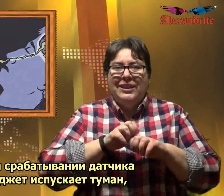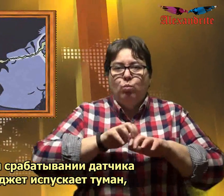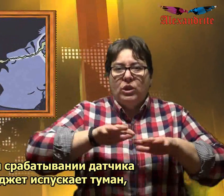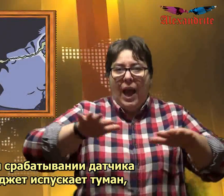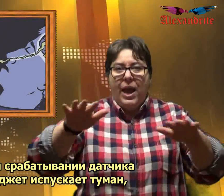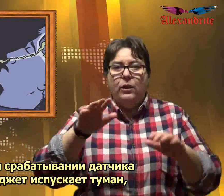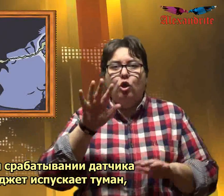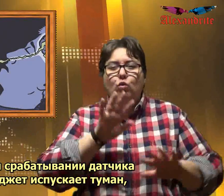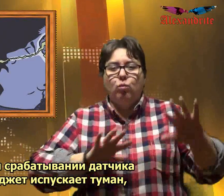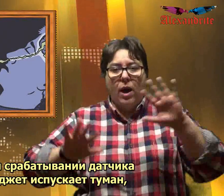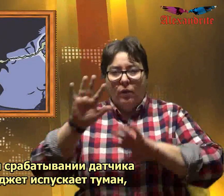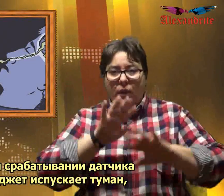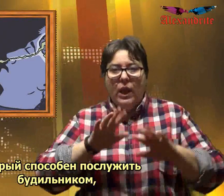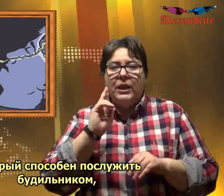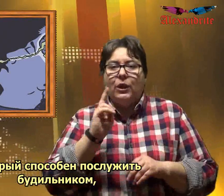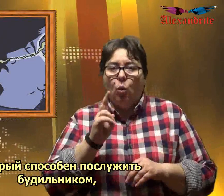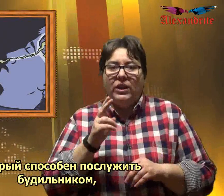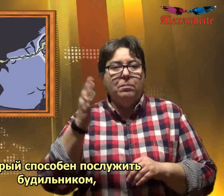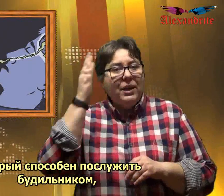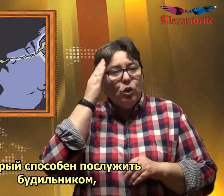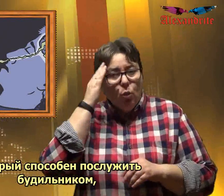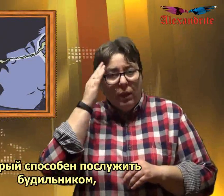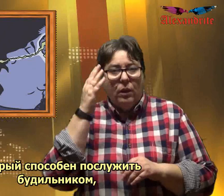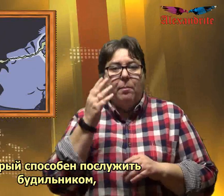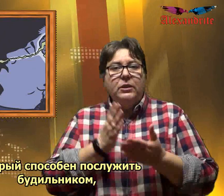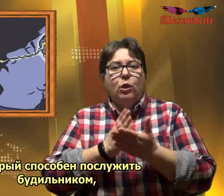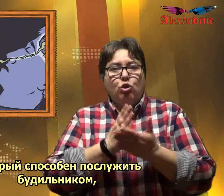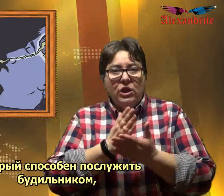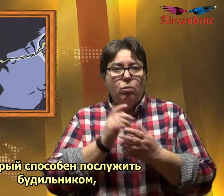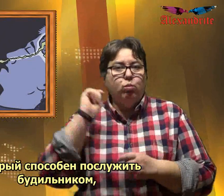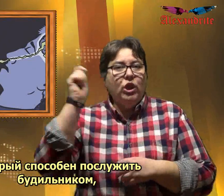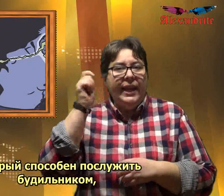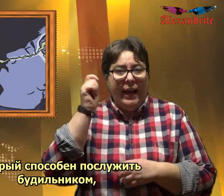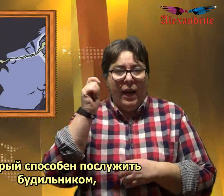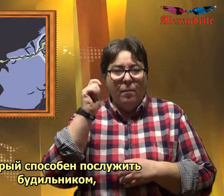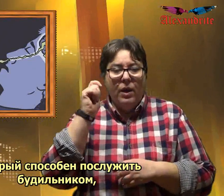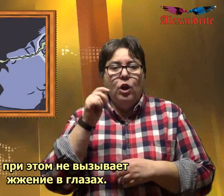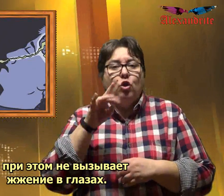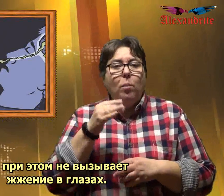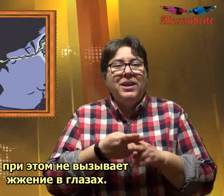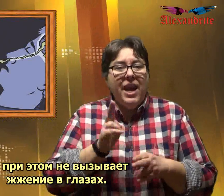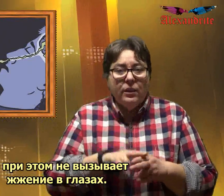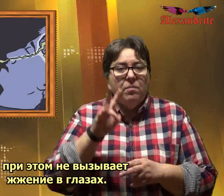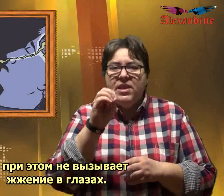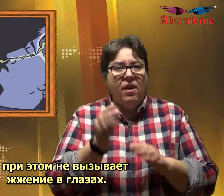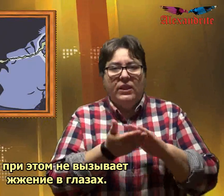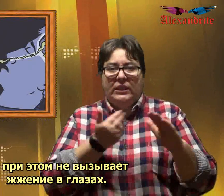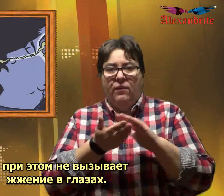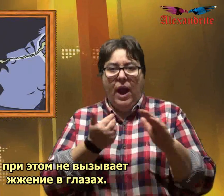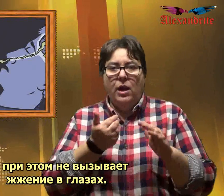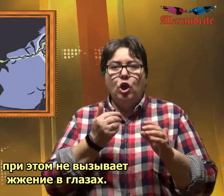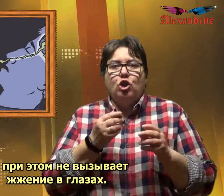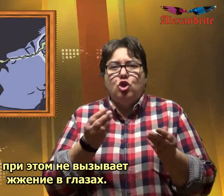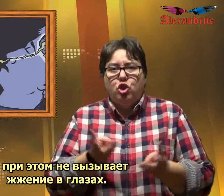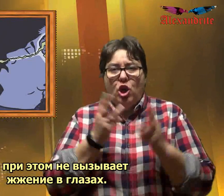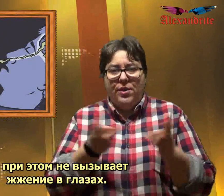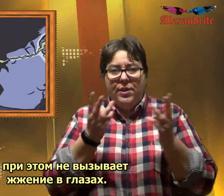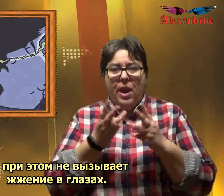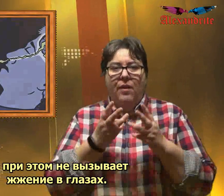block come to me if you really need some shit for your brain i'm taking trips now i'm in my lane when he got it off the strength worth the strip